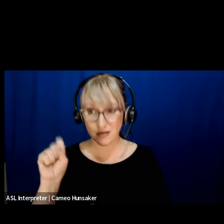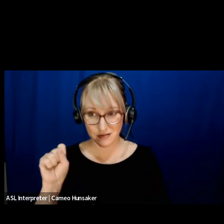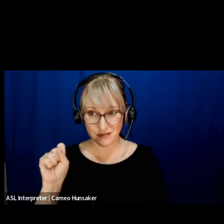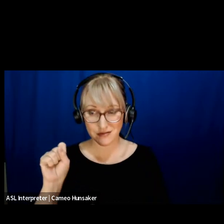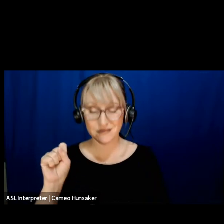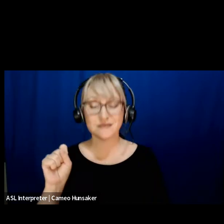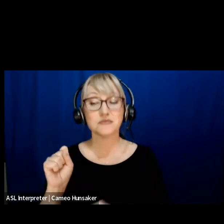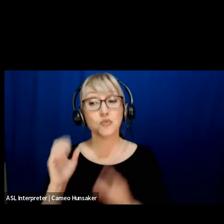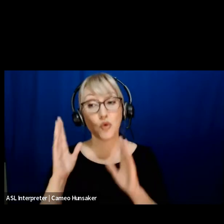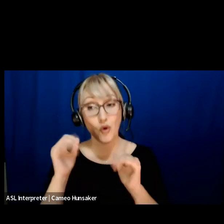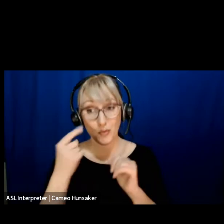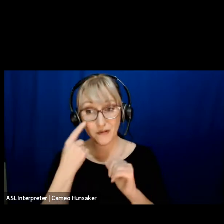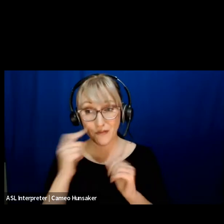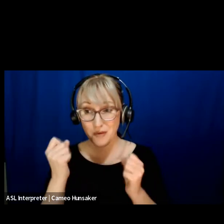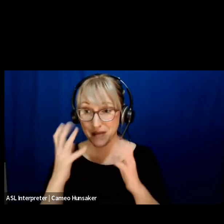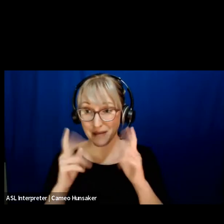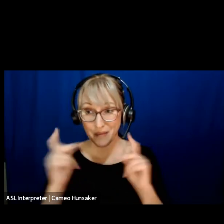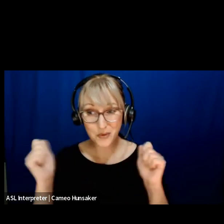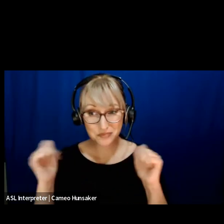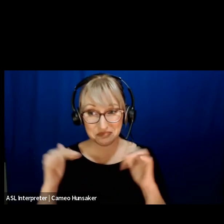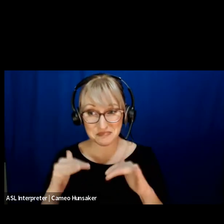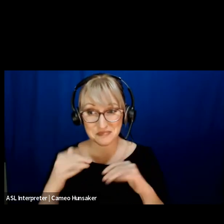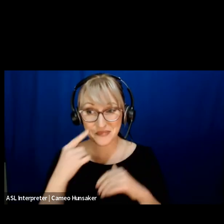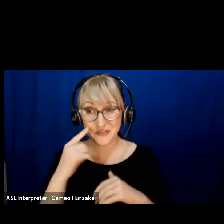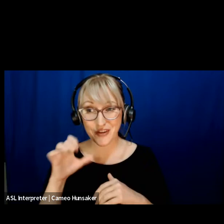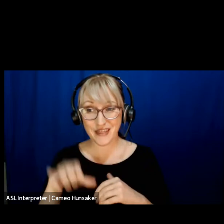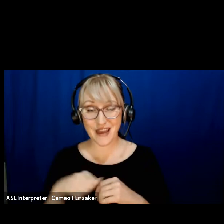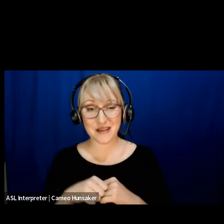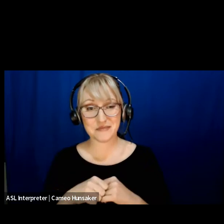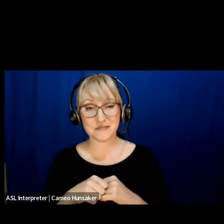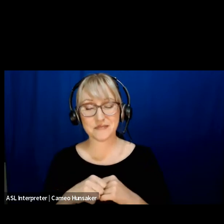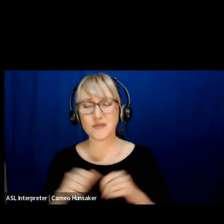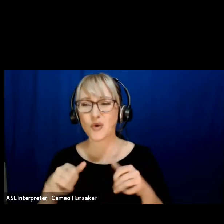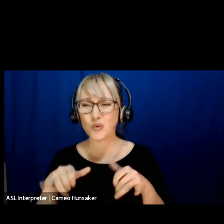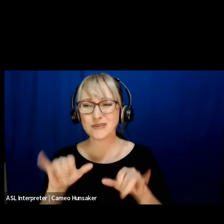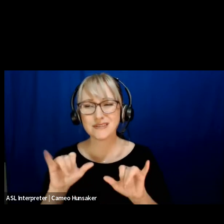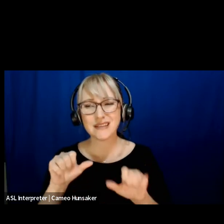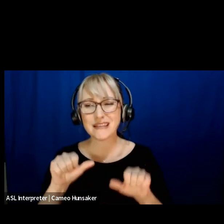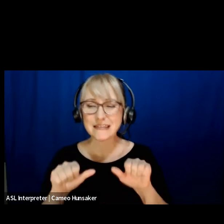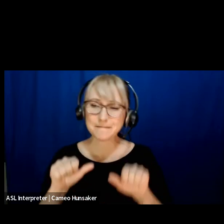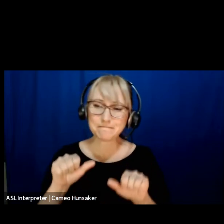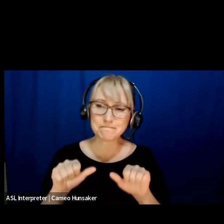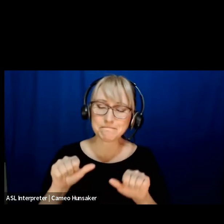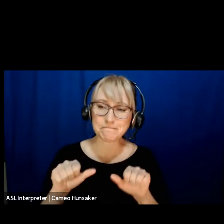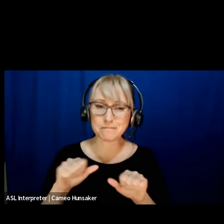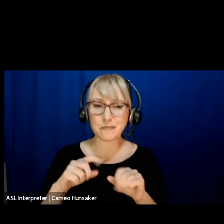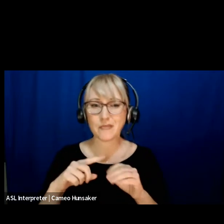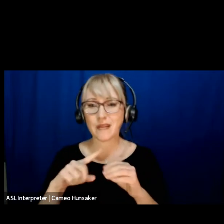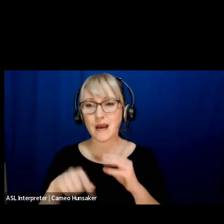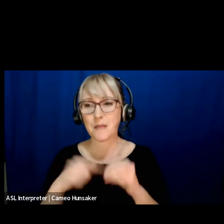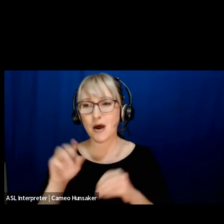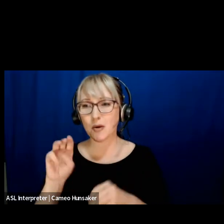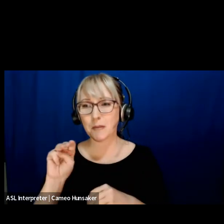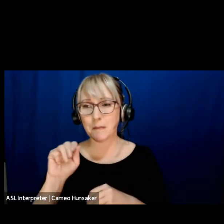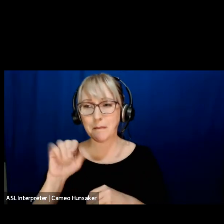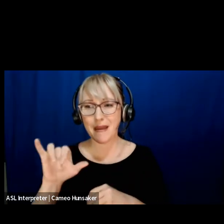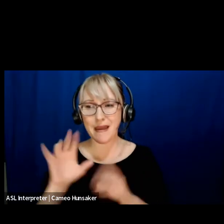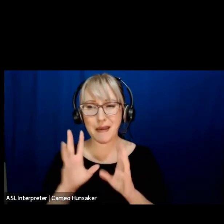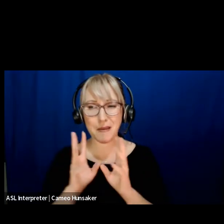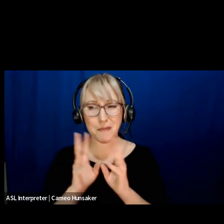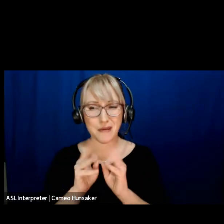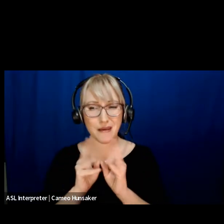that. We're still kind of up in the air what our May meeting is going to look